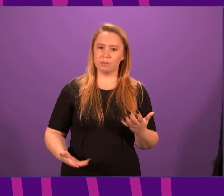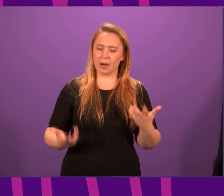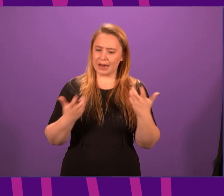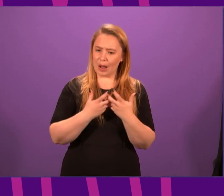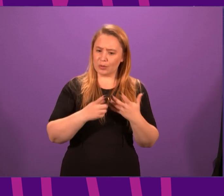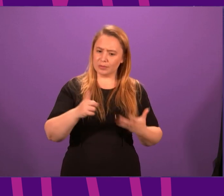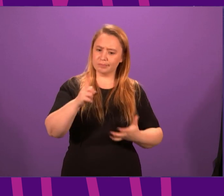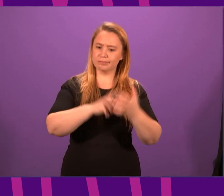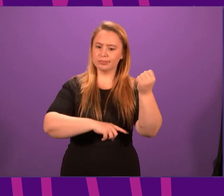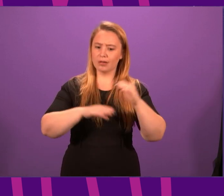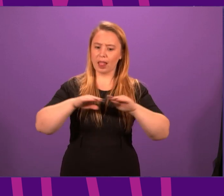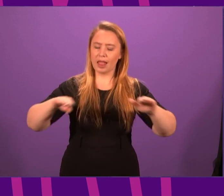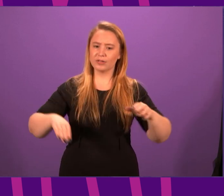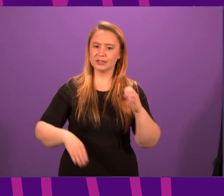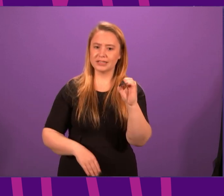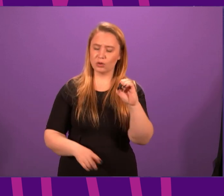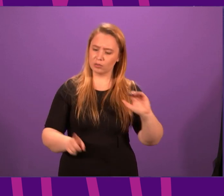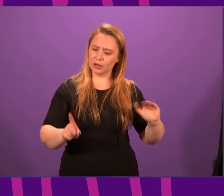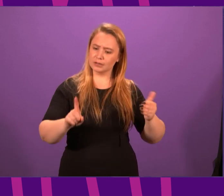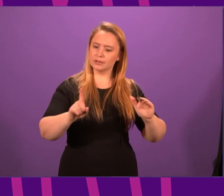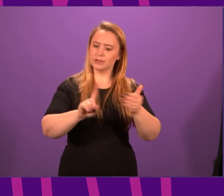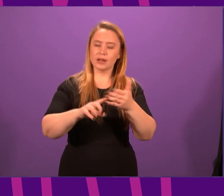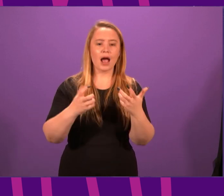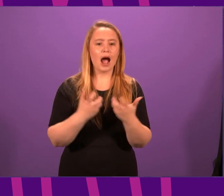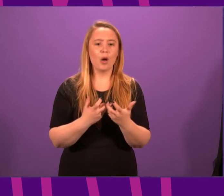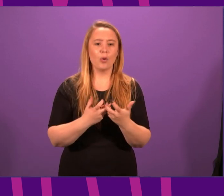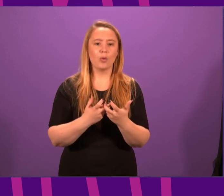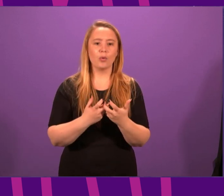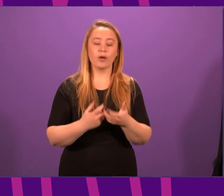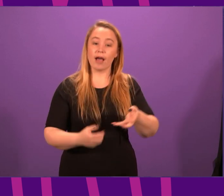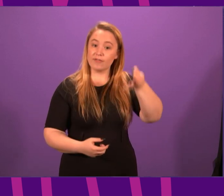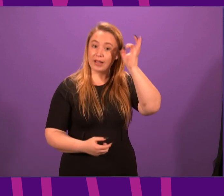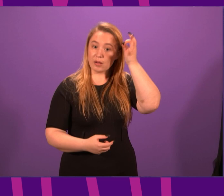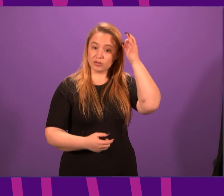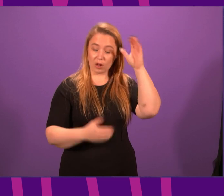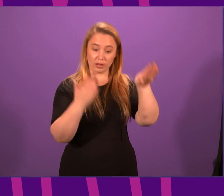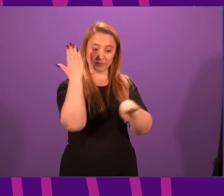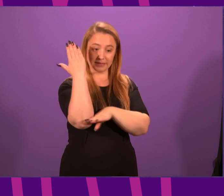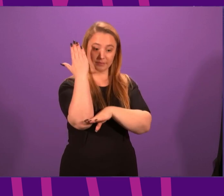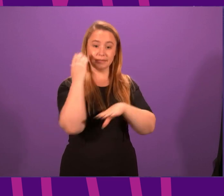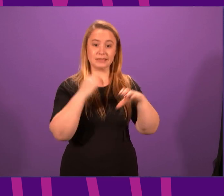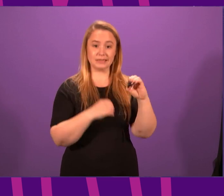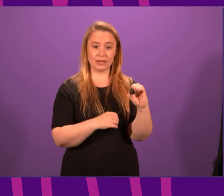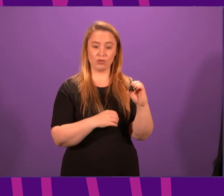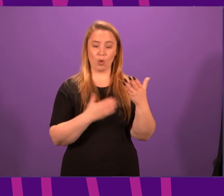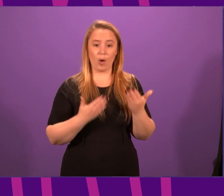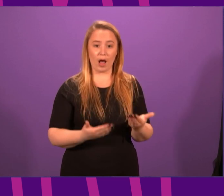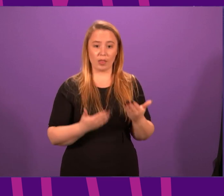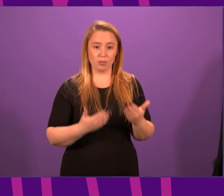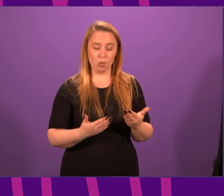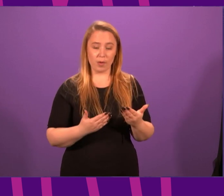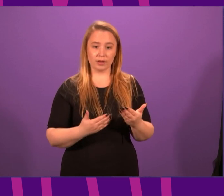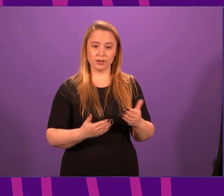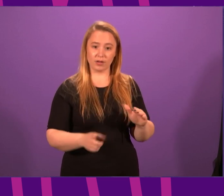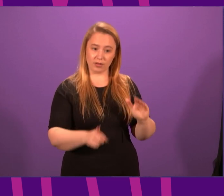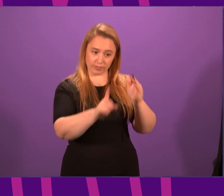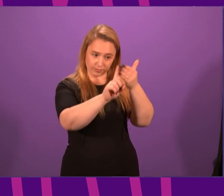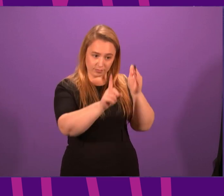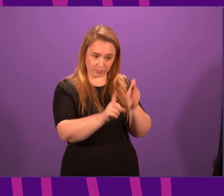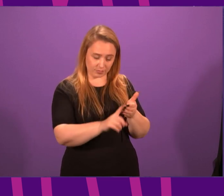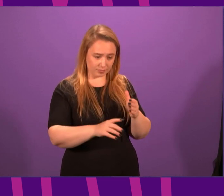to getting there. Those councils that have 0 in the various indicators and documentation that's been provided in the last few